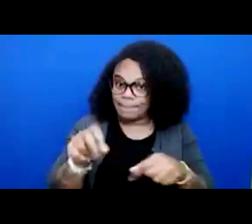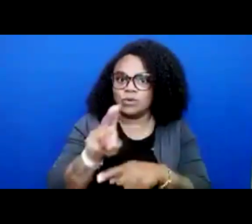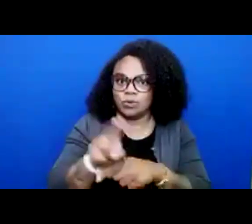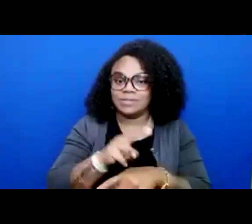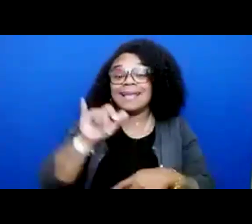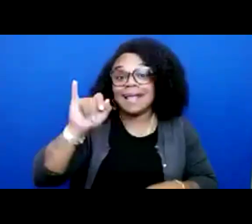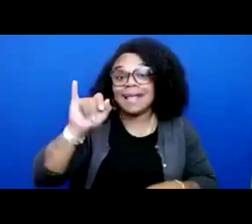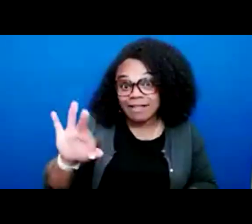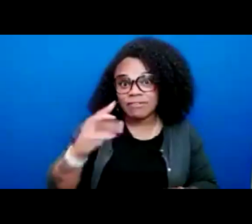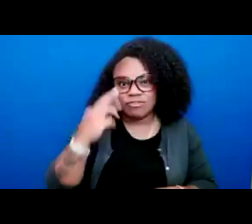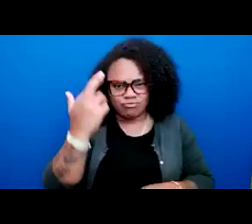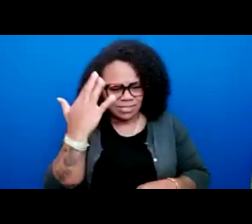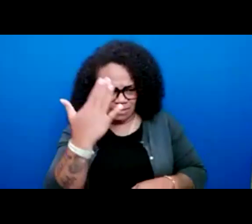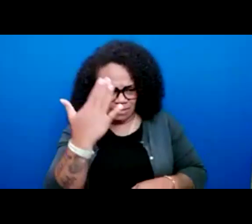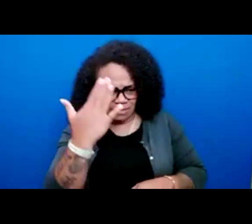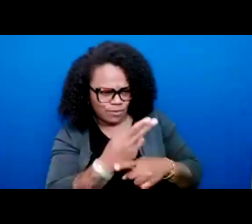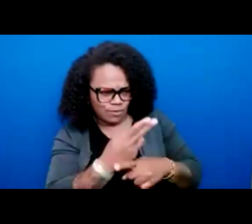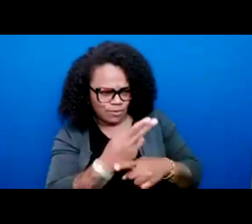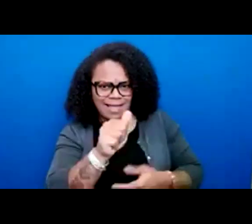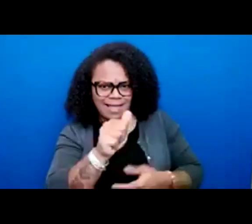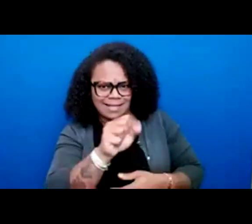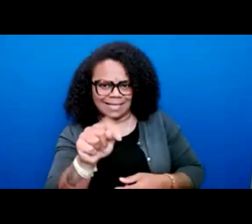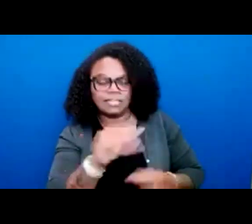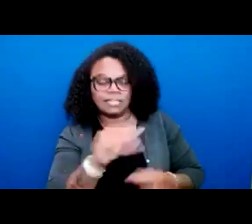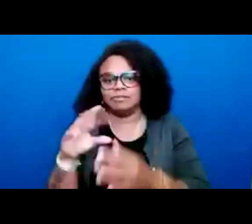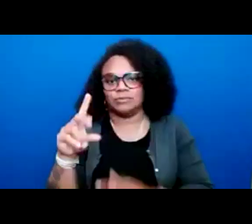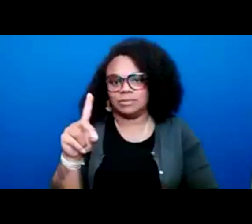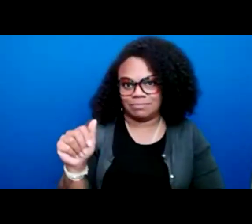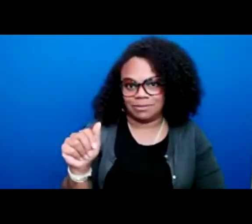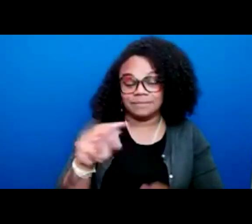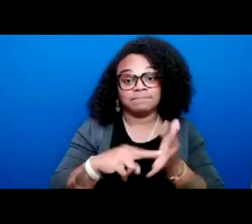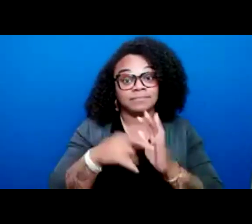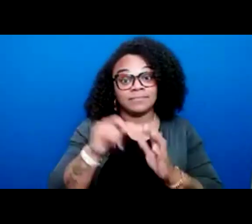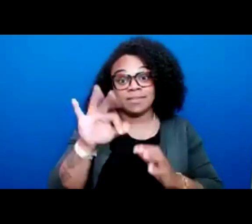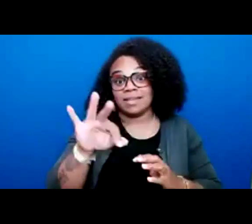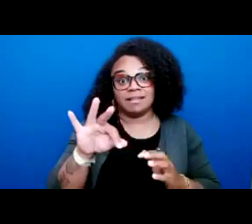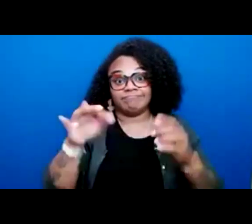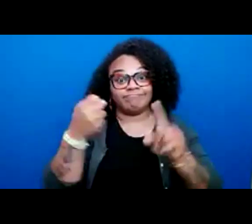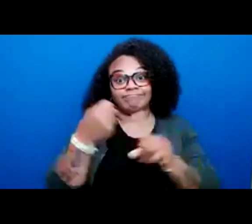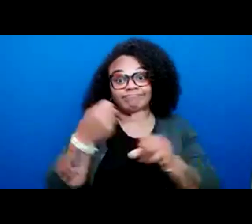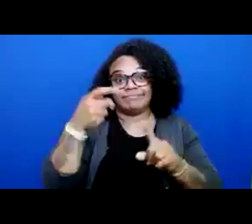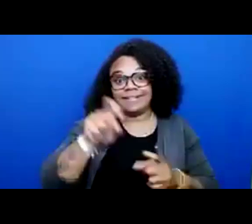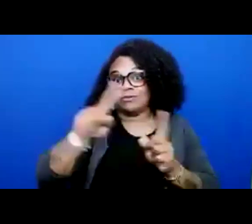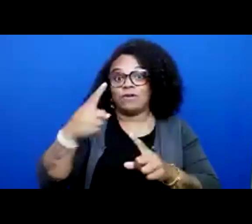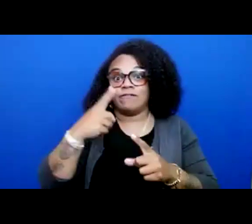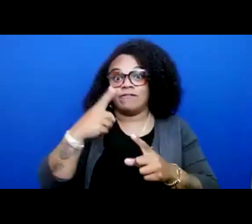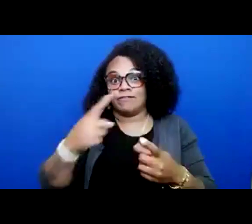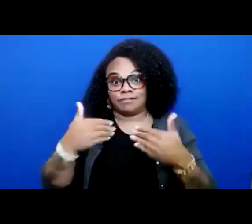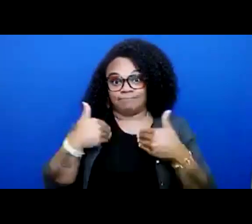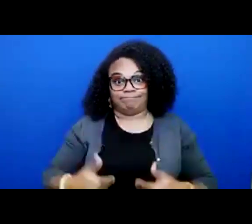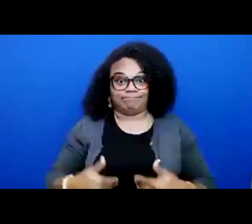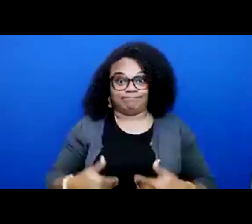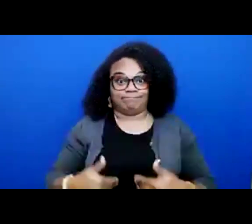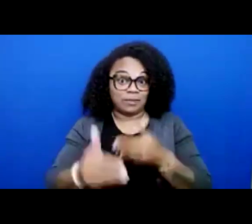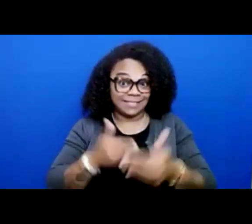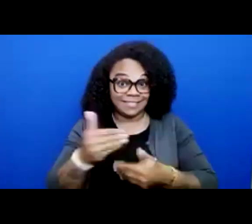using the business assets is for a disability reason. Like if you need to go in for a medical procedure and stop working on